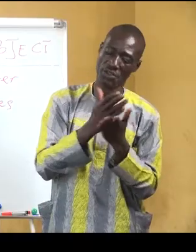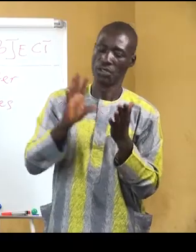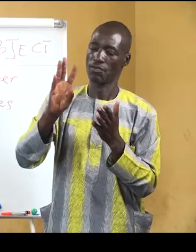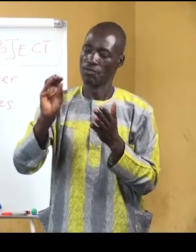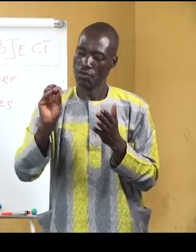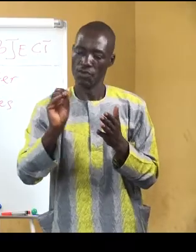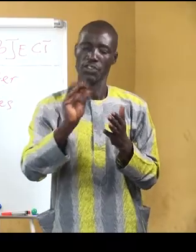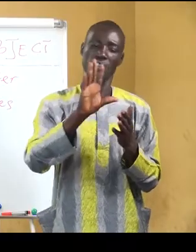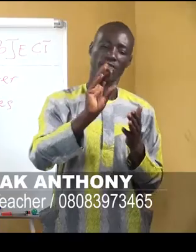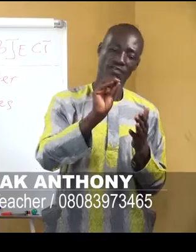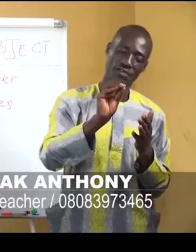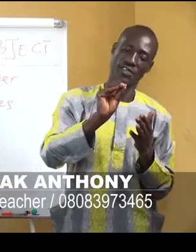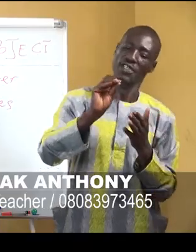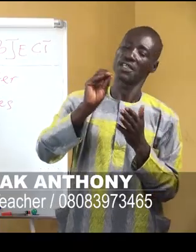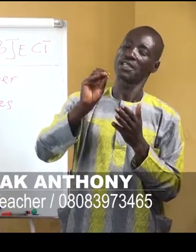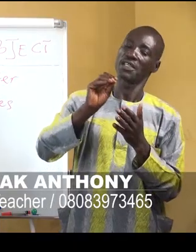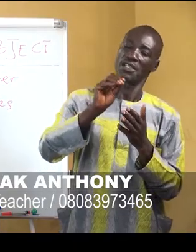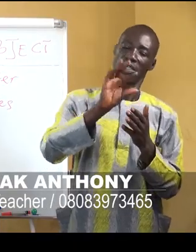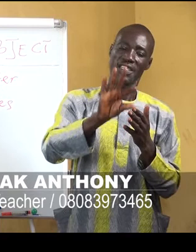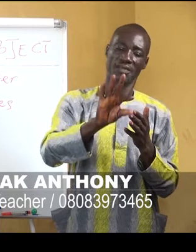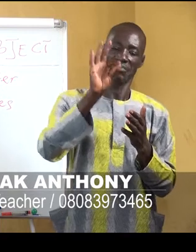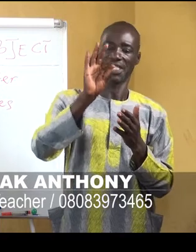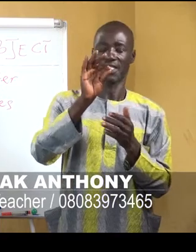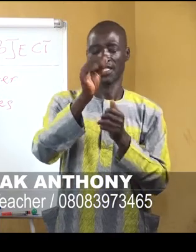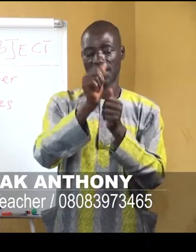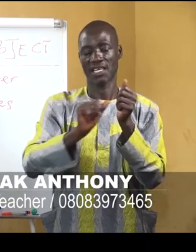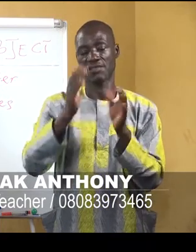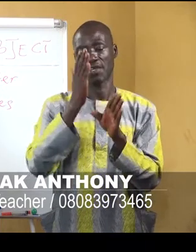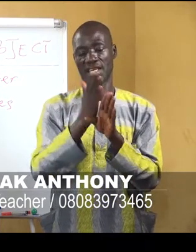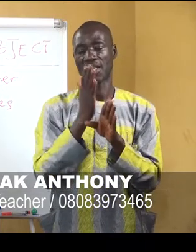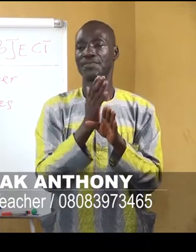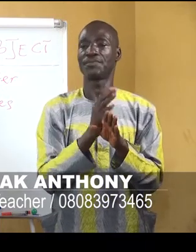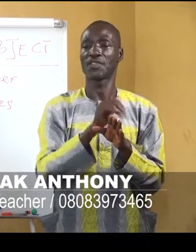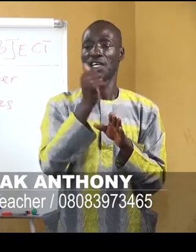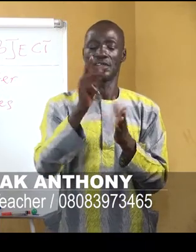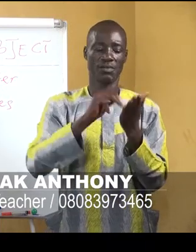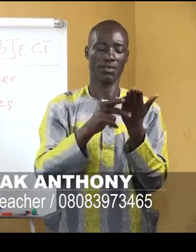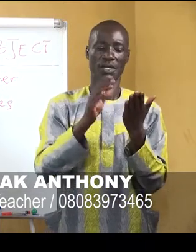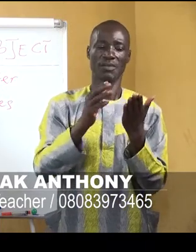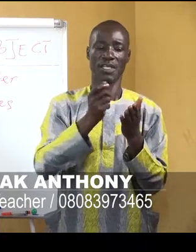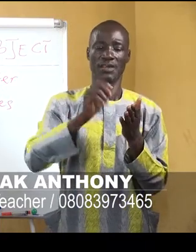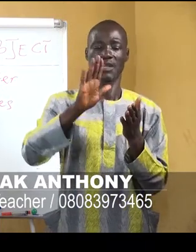40, 50, identifying every line in that respect. Another programmer might say to write